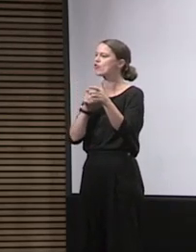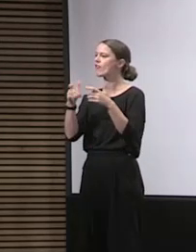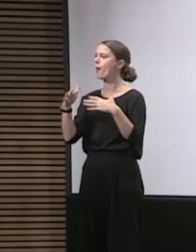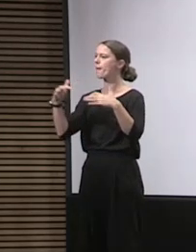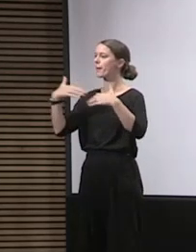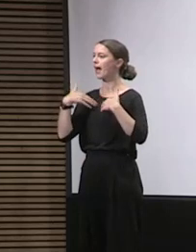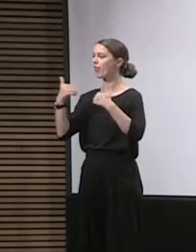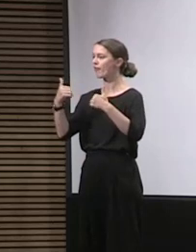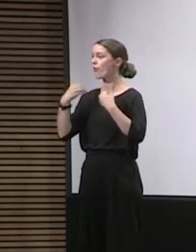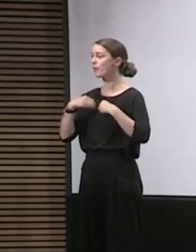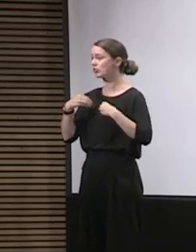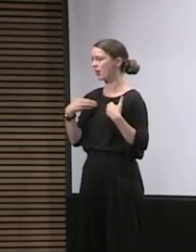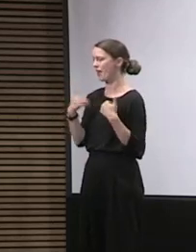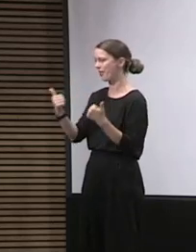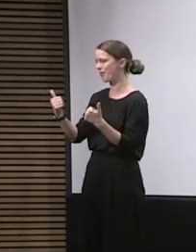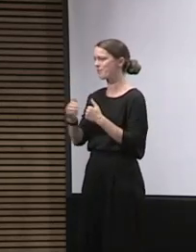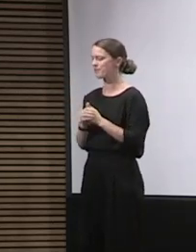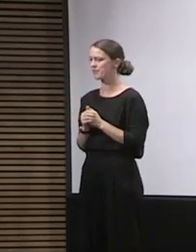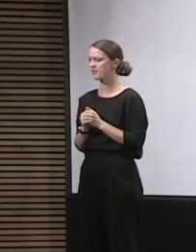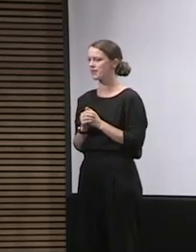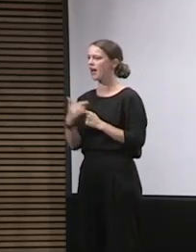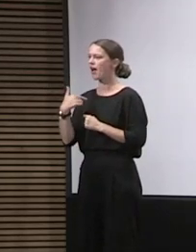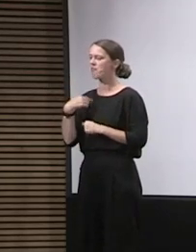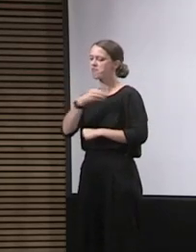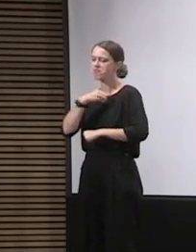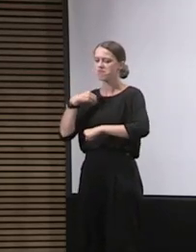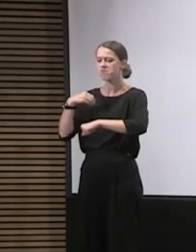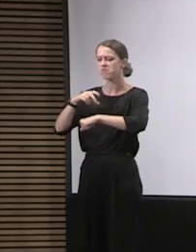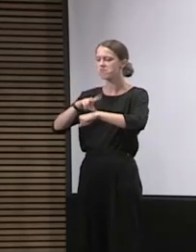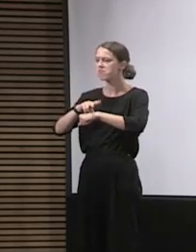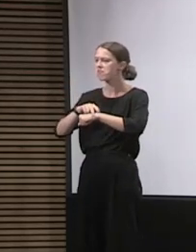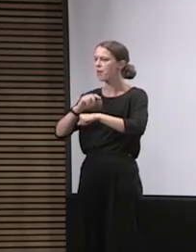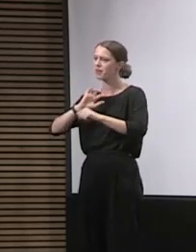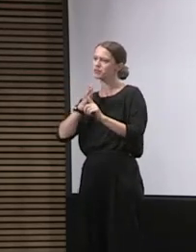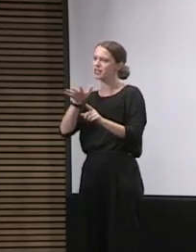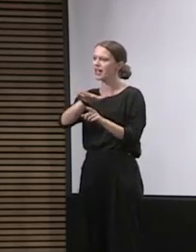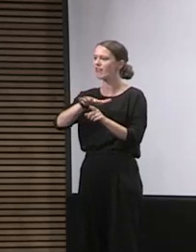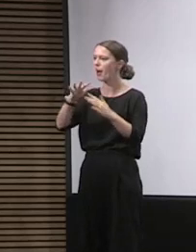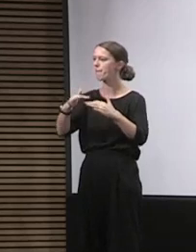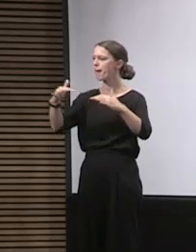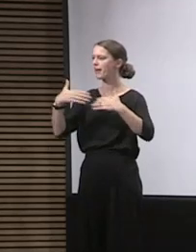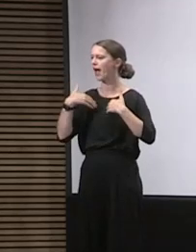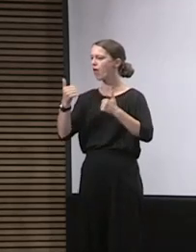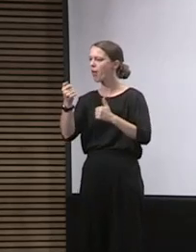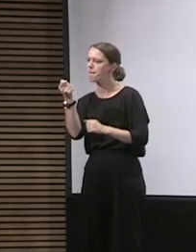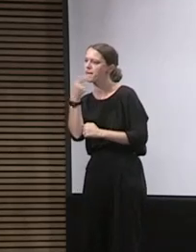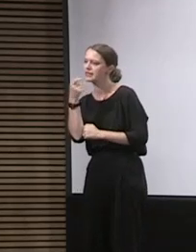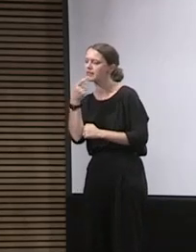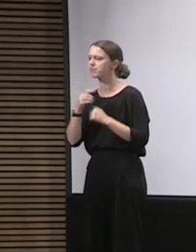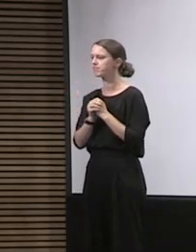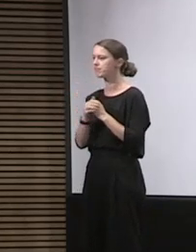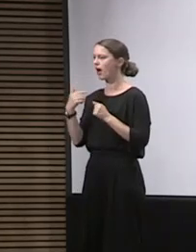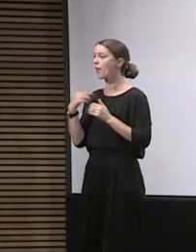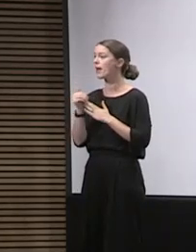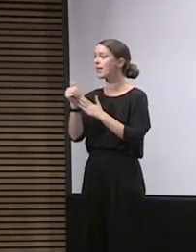the Ministry of Health. That means that I'm a medical practitioner, and my specialist area is public health medicine, and I'm leading